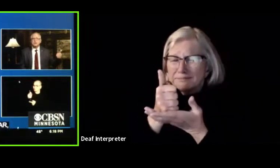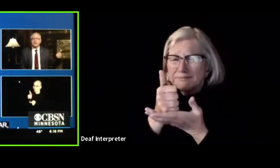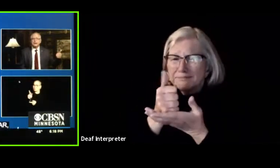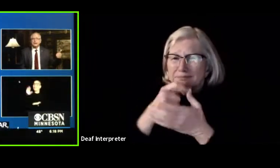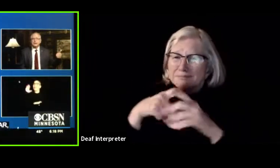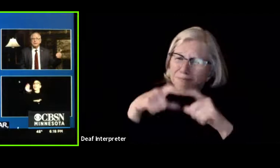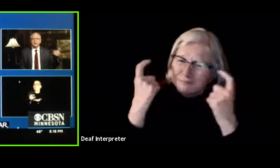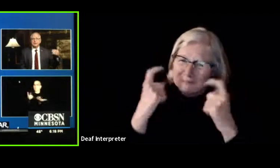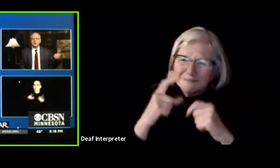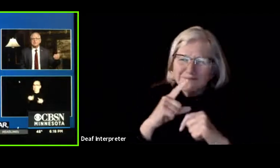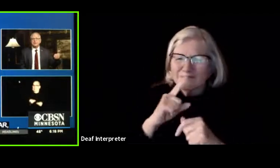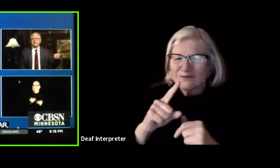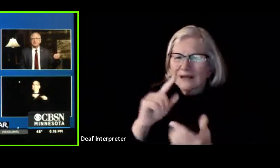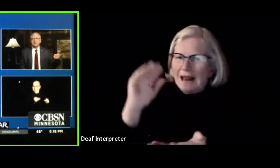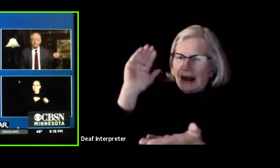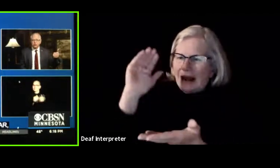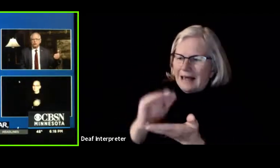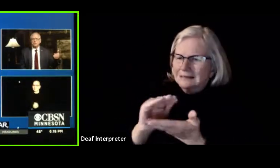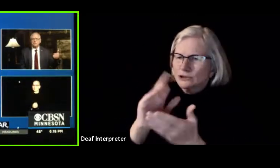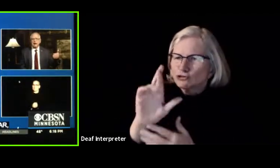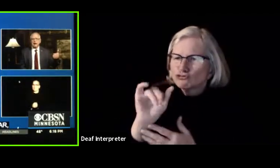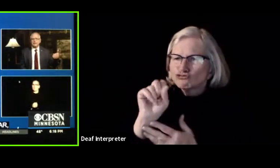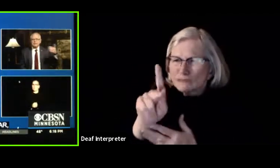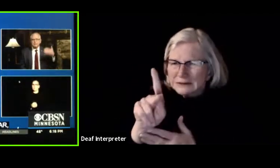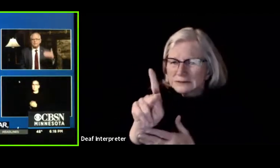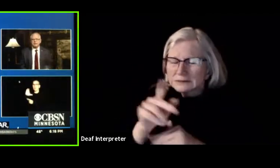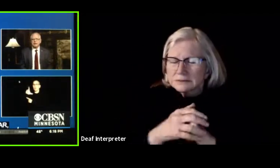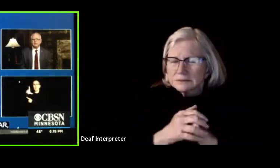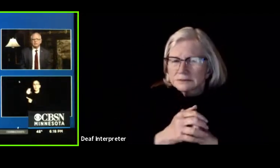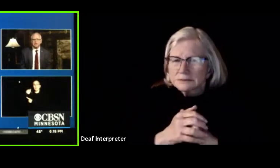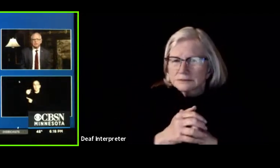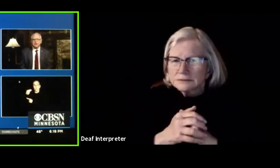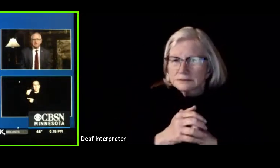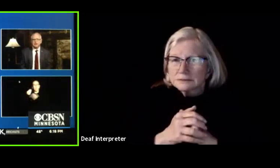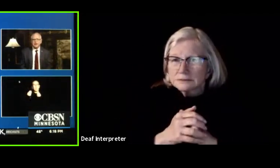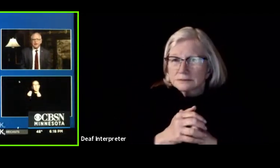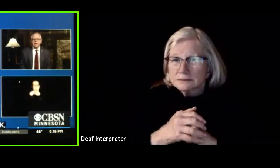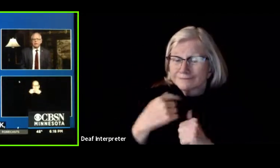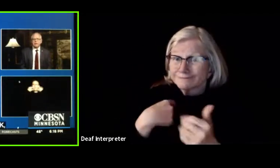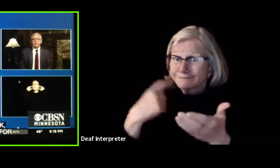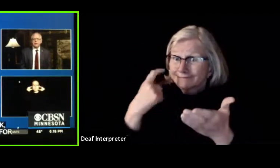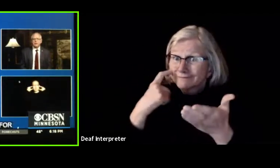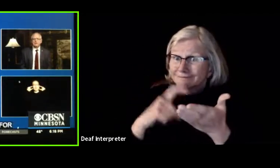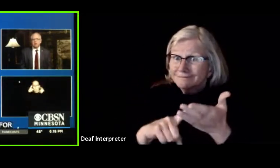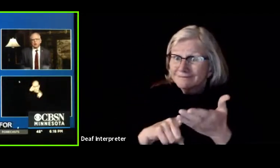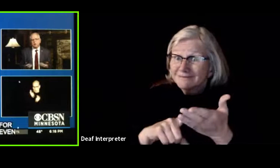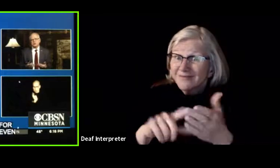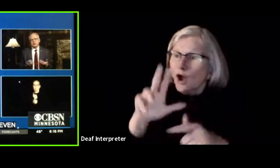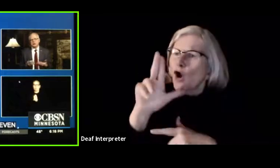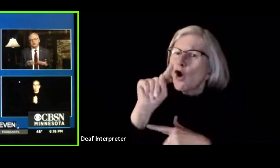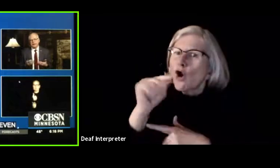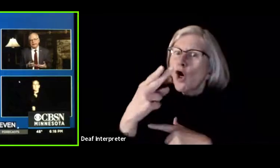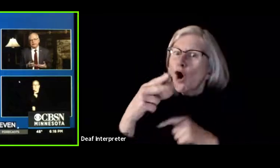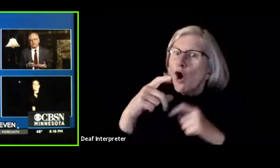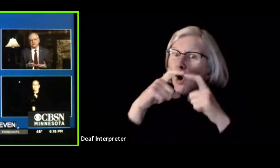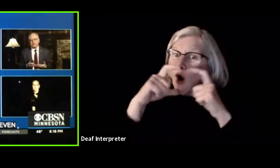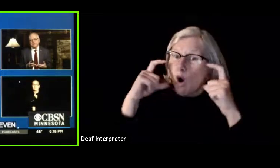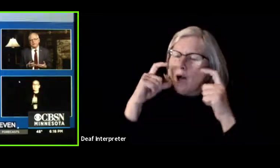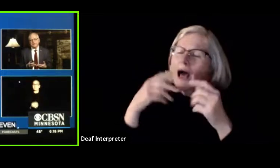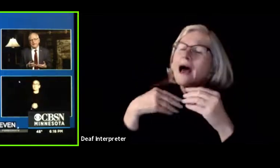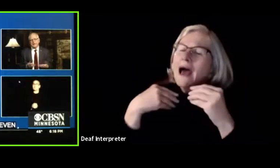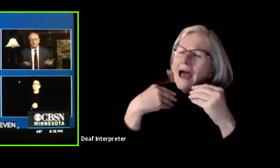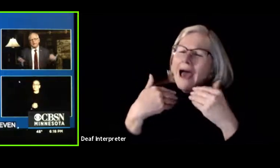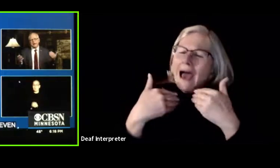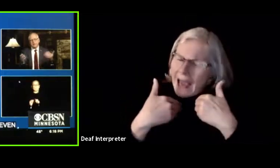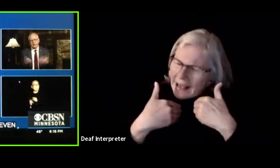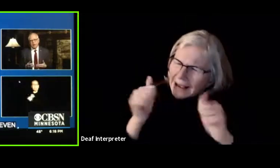new data that cloth masks do provide some protection for yourself. And what we know is the closer you're together